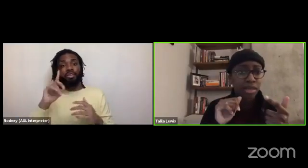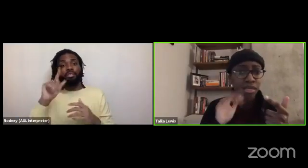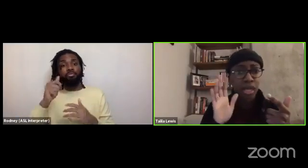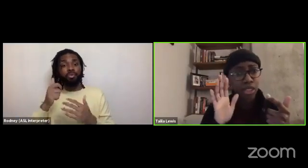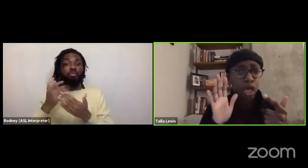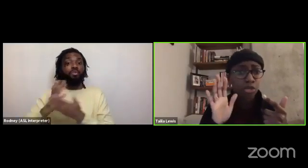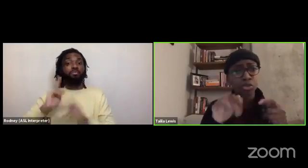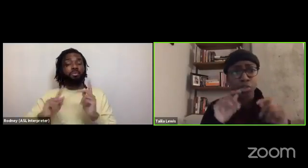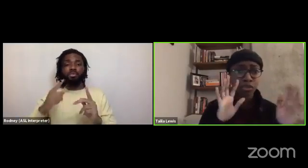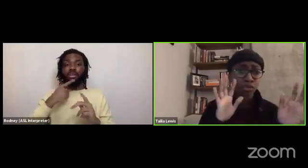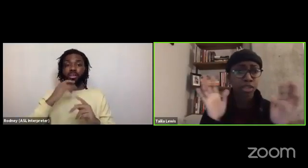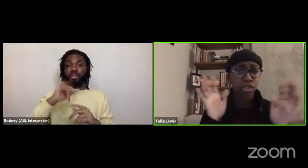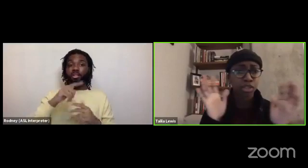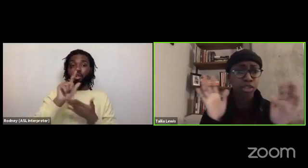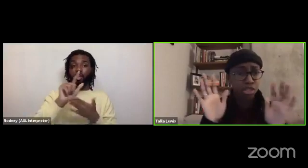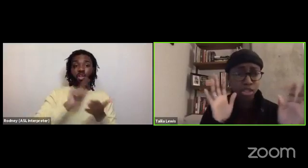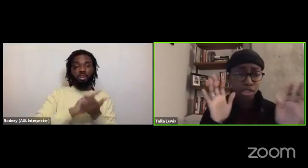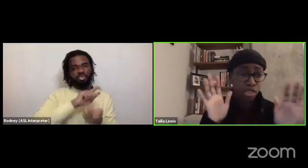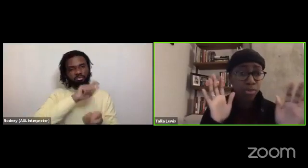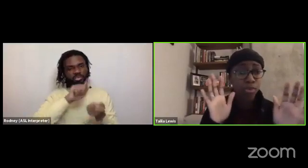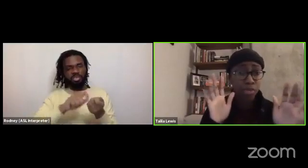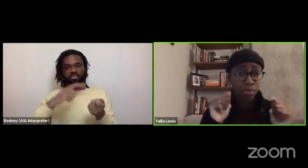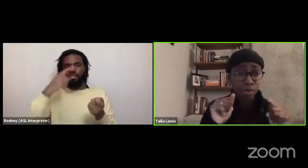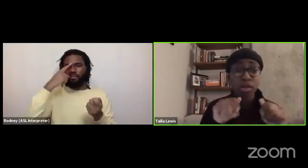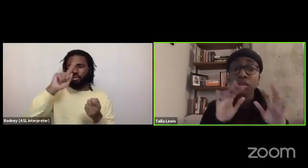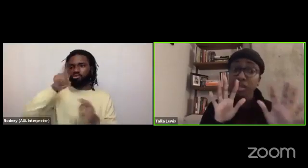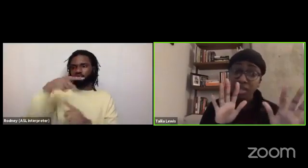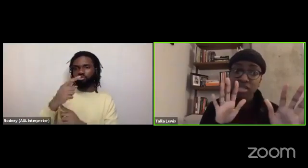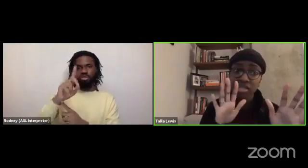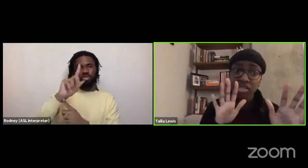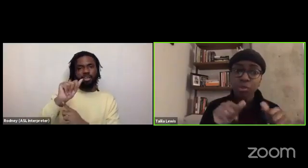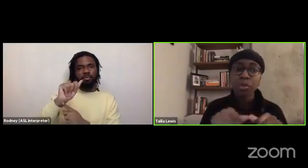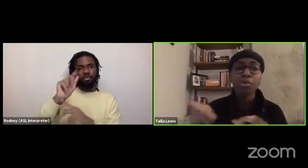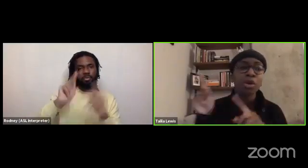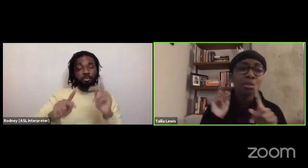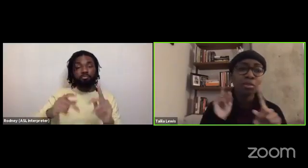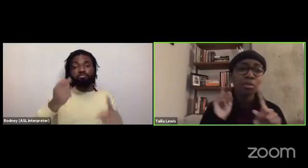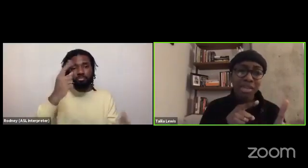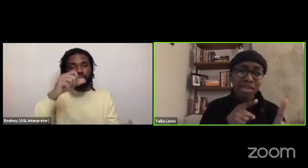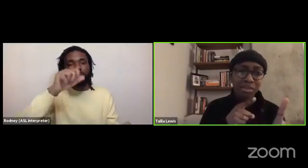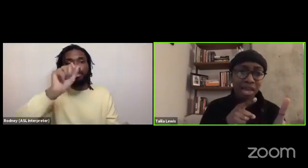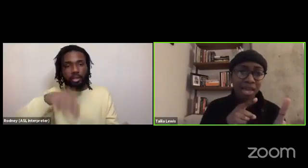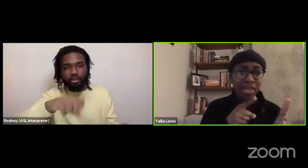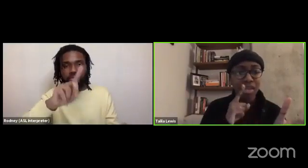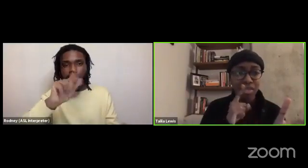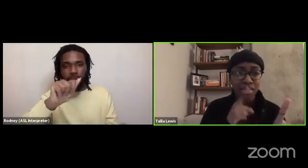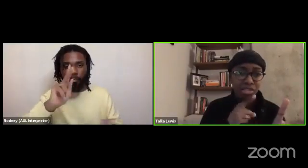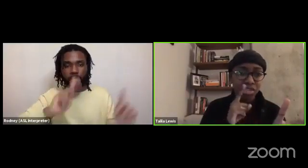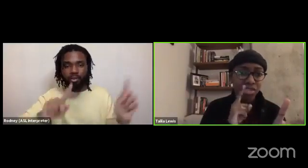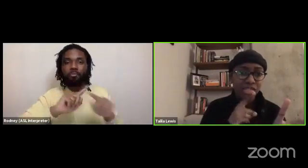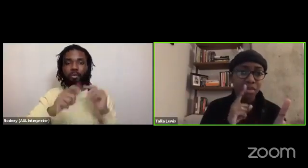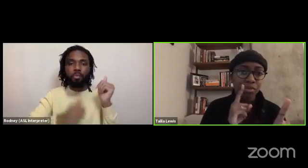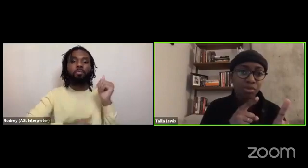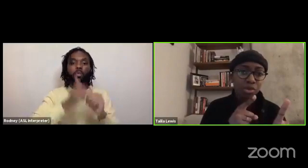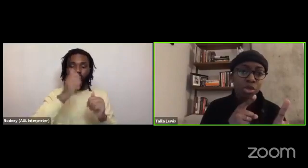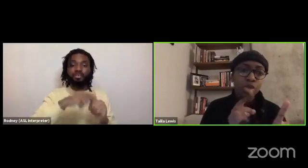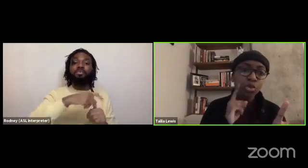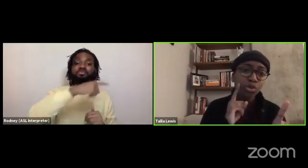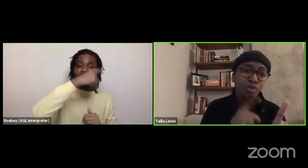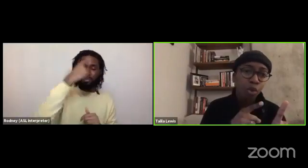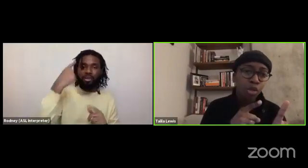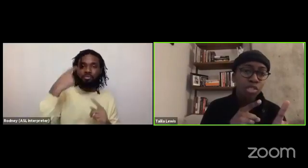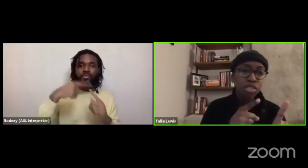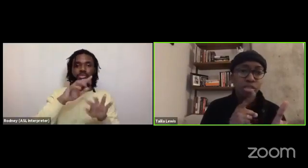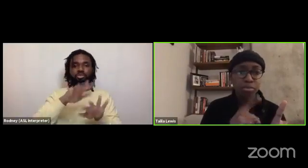that the ugly laws were specifically targeting just disabled people. Yes, disabled people, but mainly Black and Indigenous disabled folks who